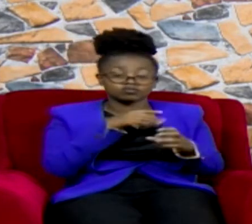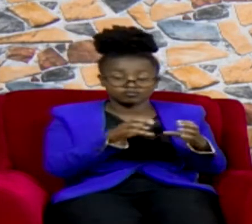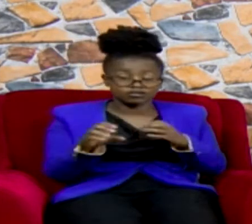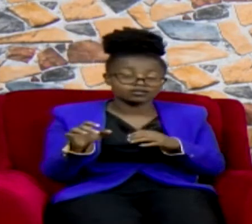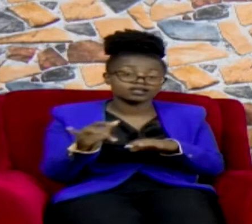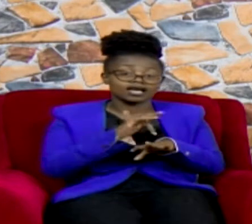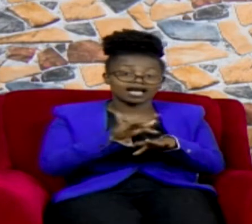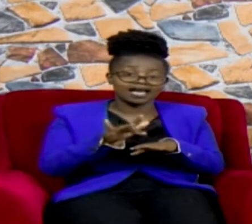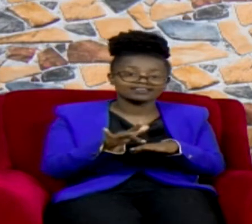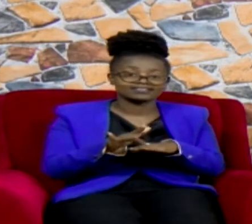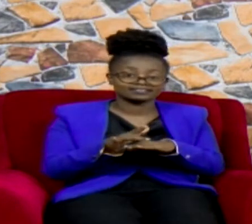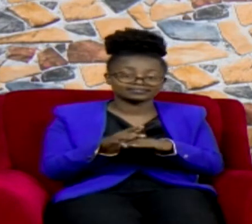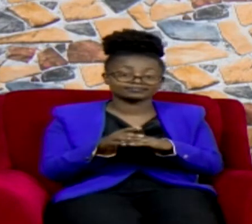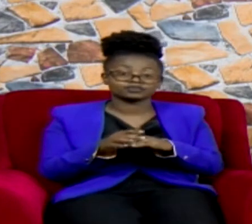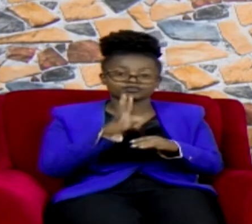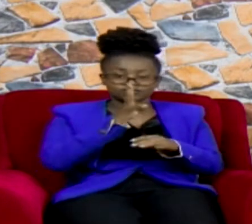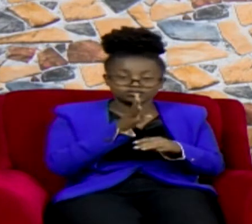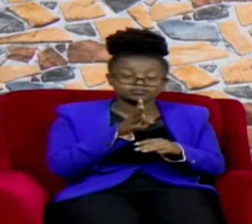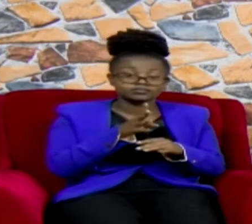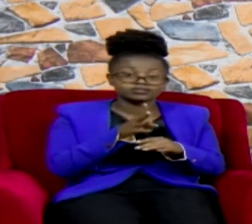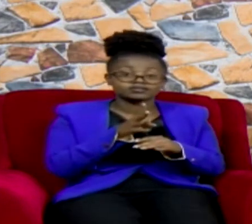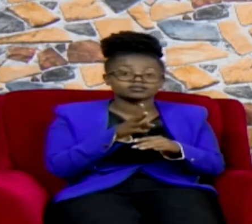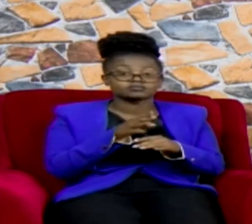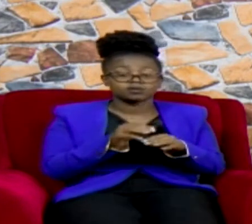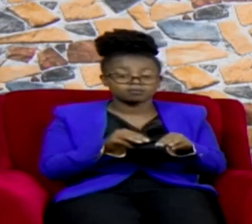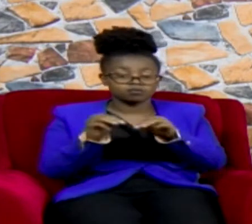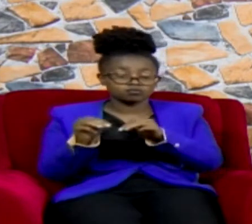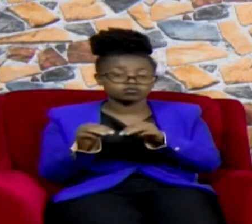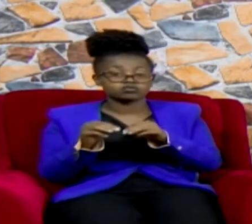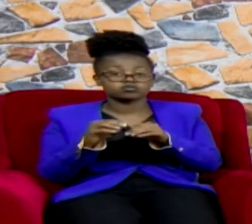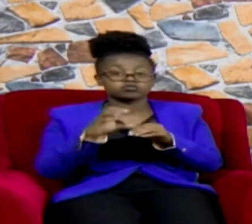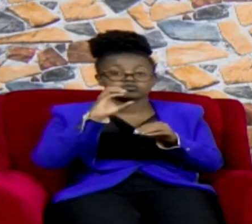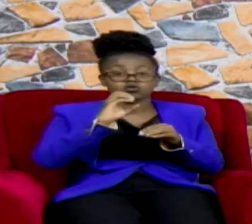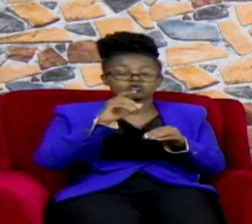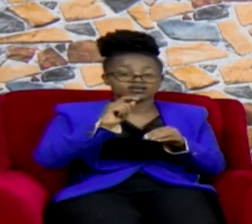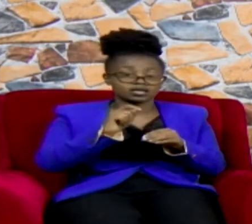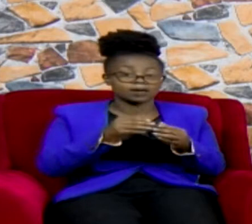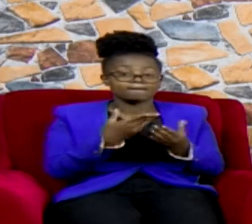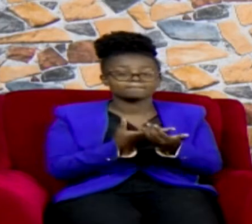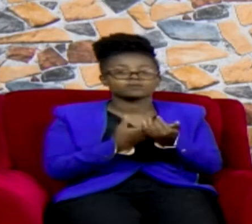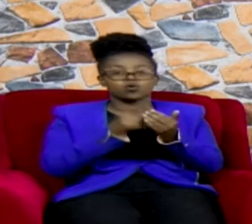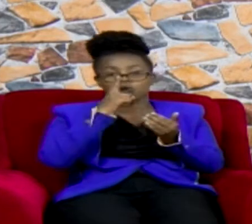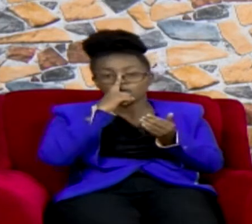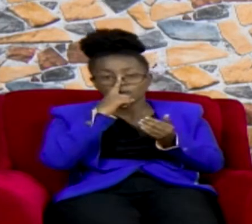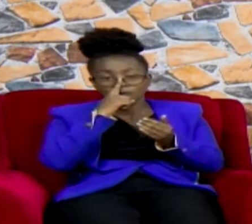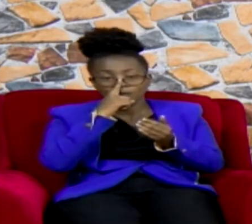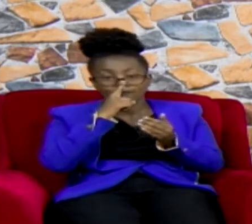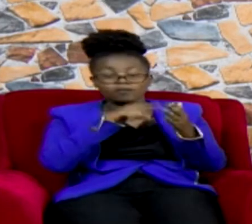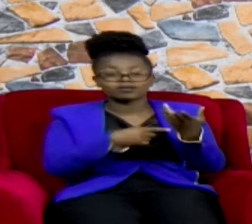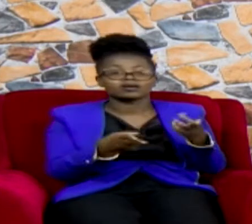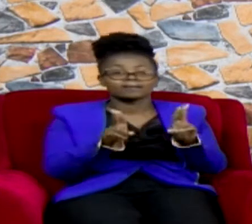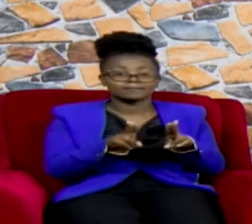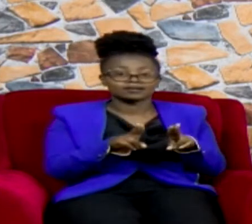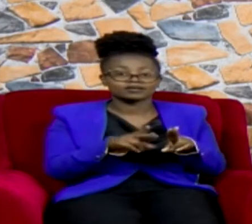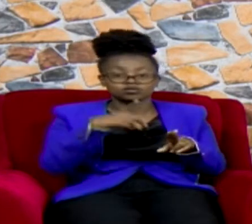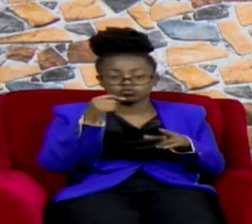early intervention, we've done speech, and we shall be moving to occupational therapy, both at home and what is actually done when